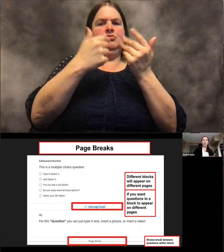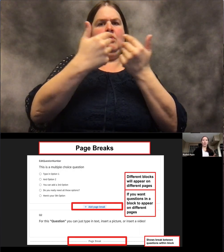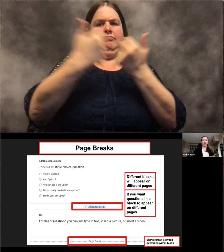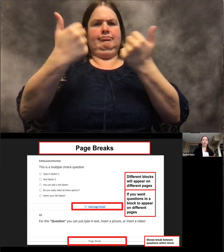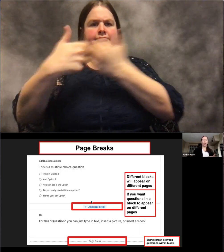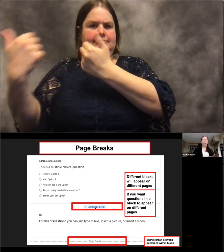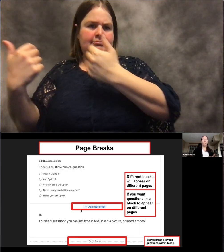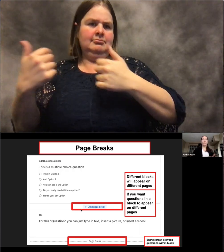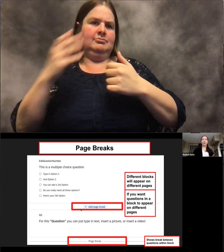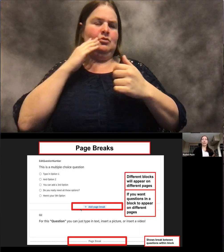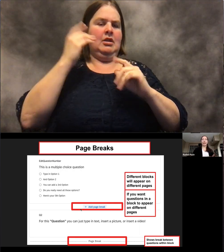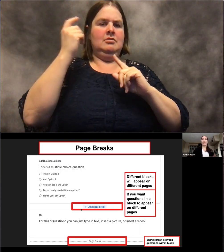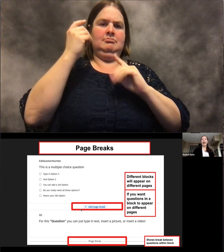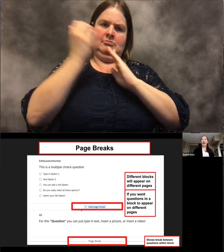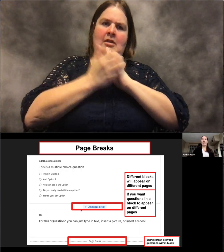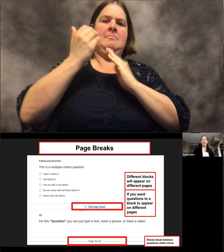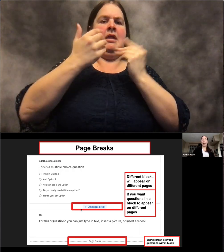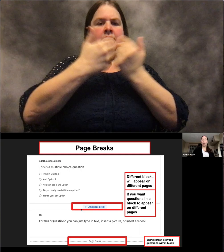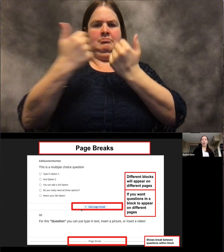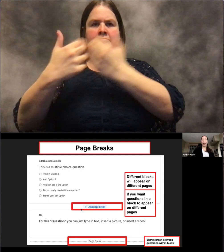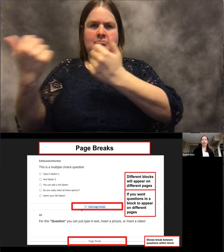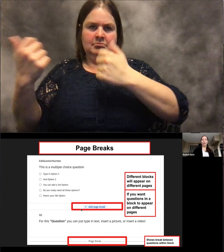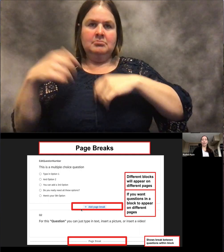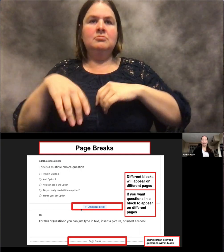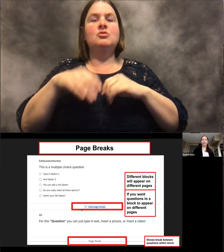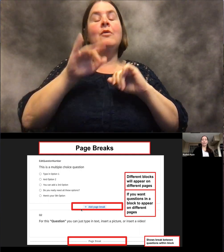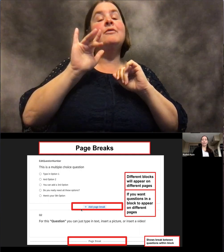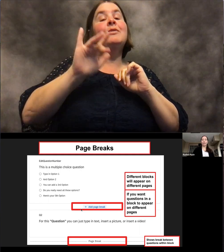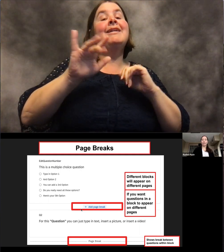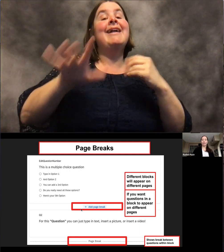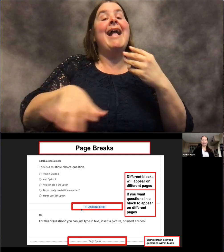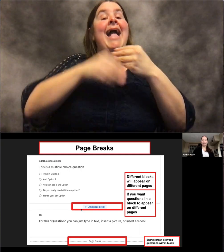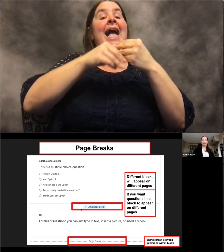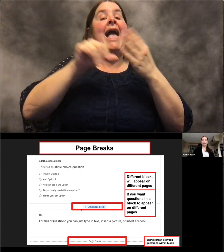different pages, you would click Add a Page Break.